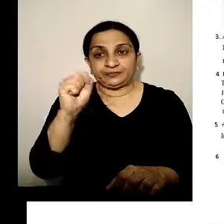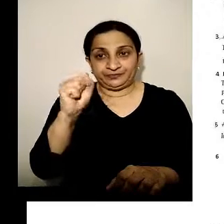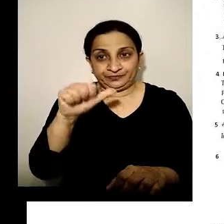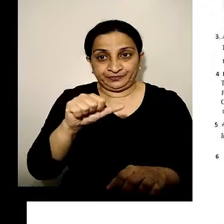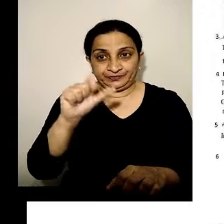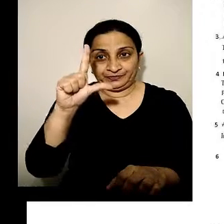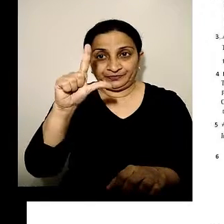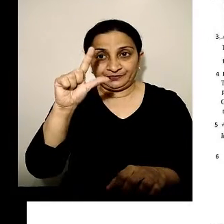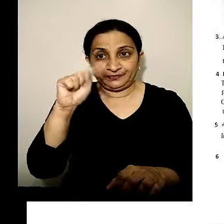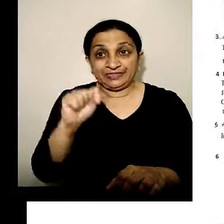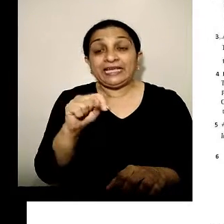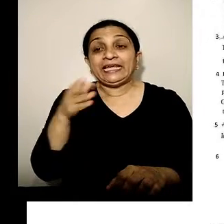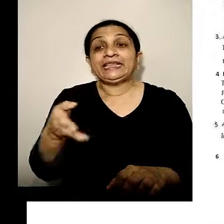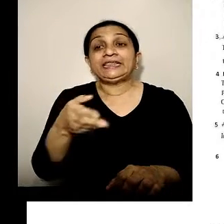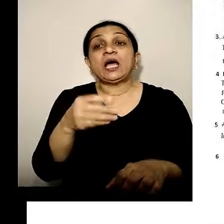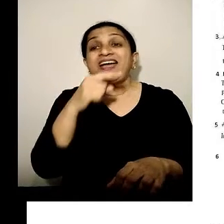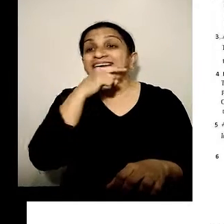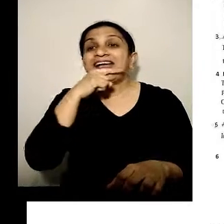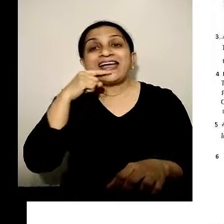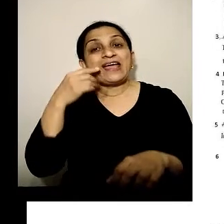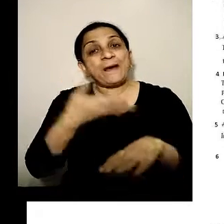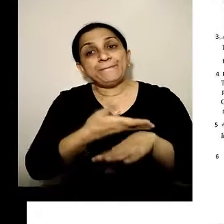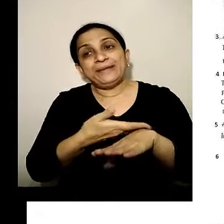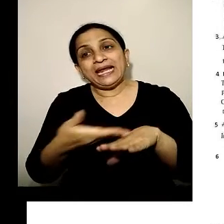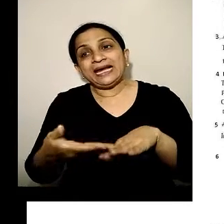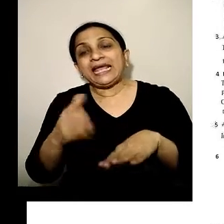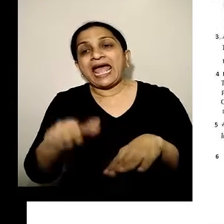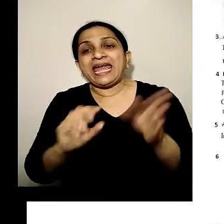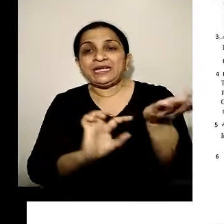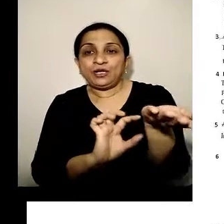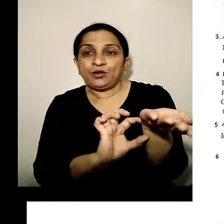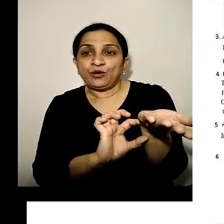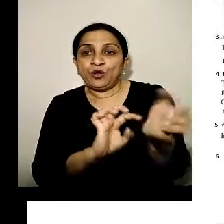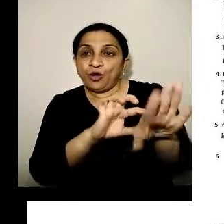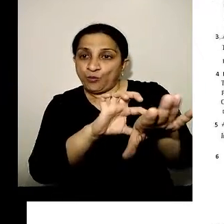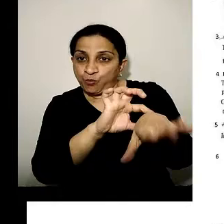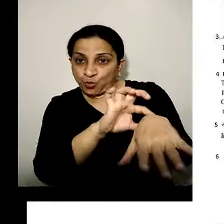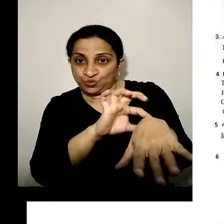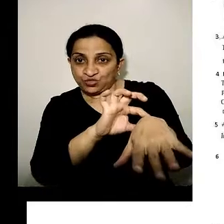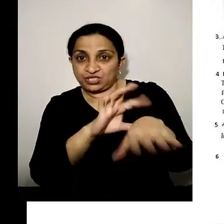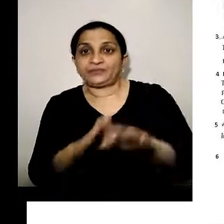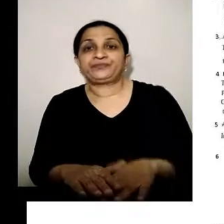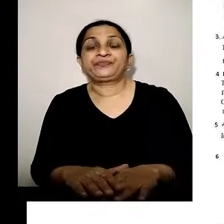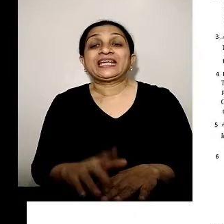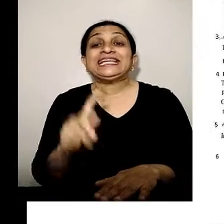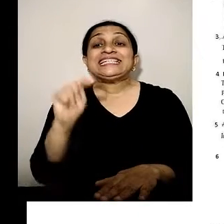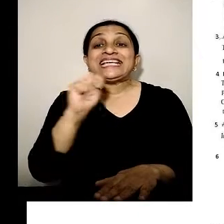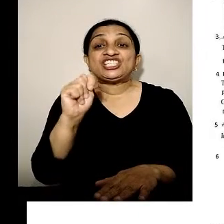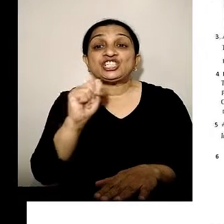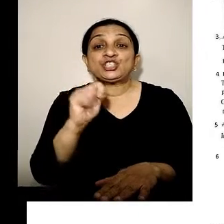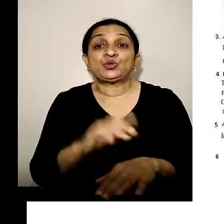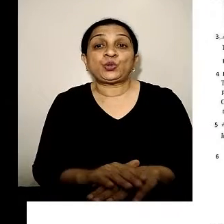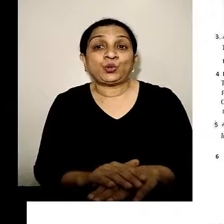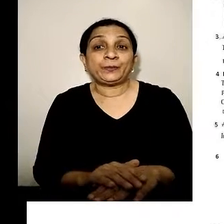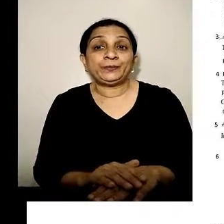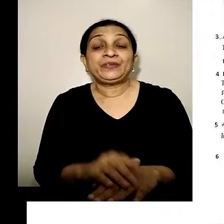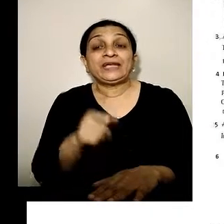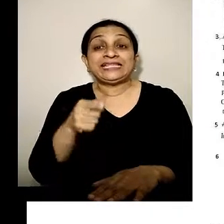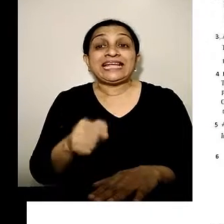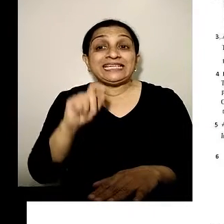salt in the blood and bones.